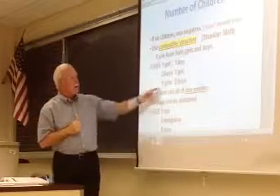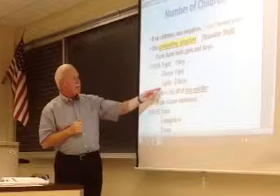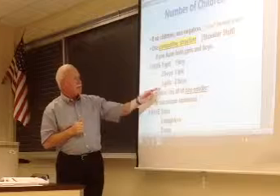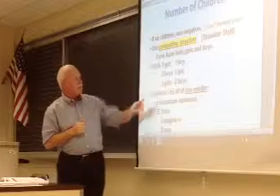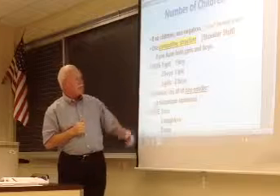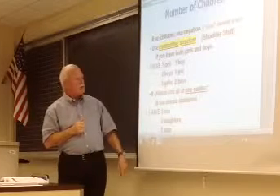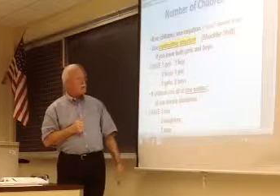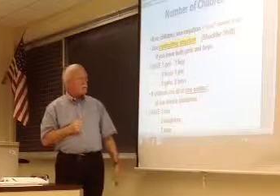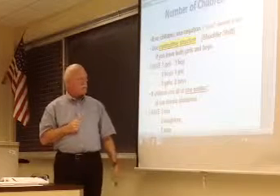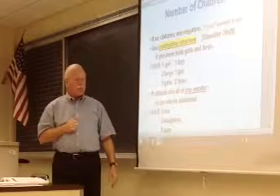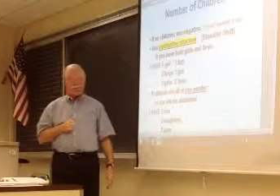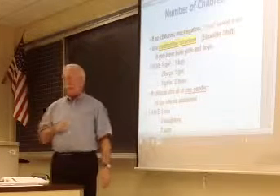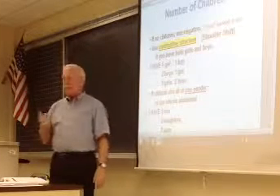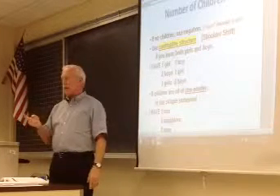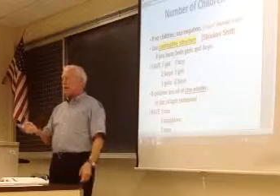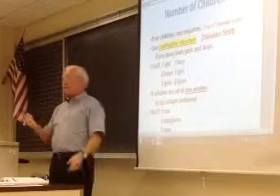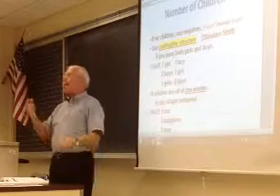I've got 3 girls and 2 boys.